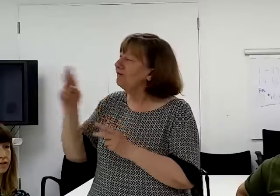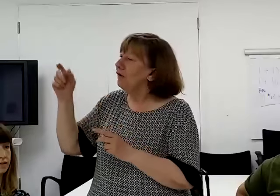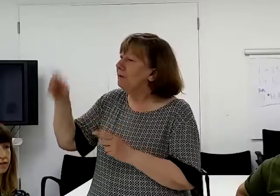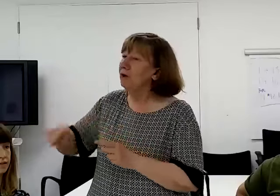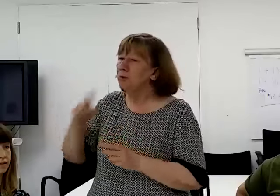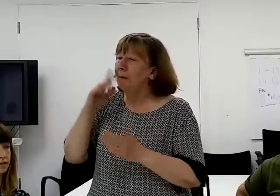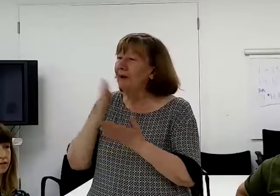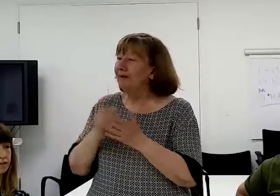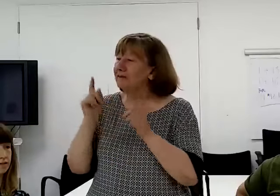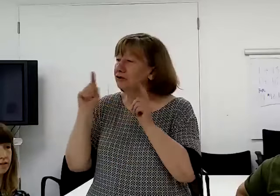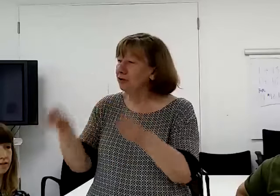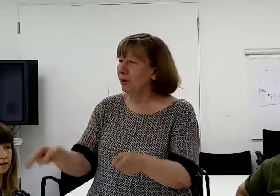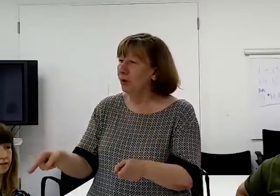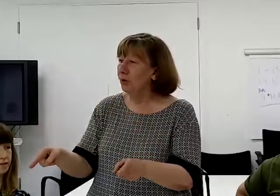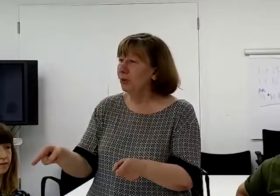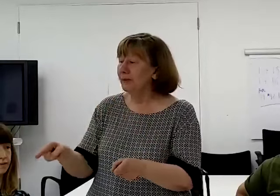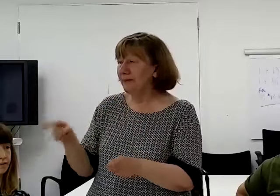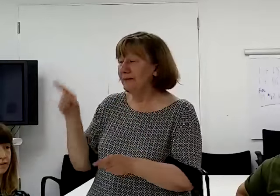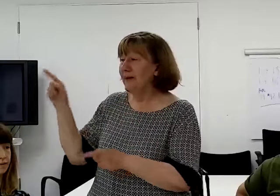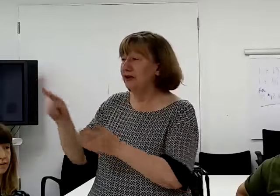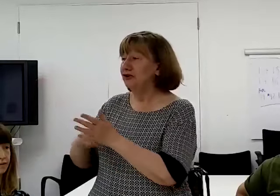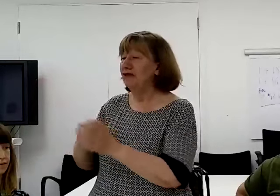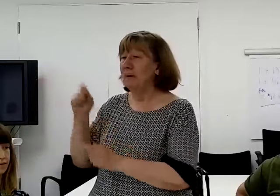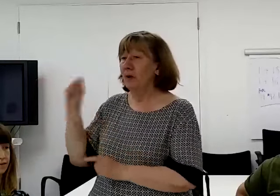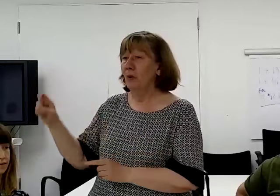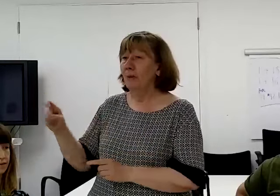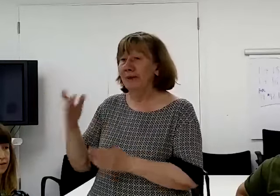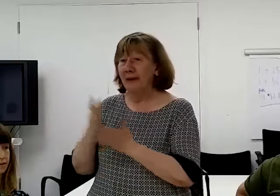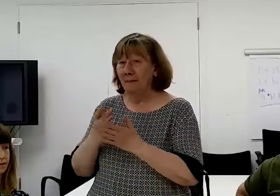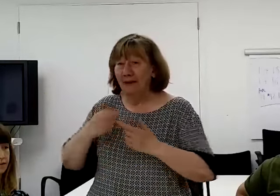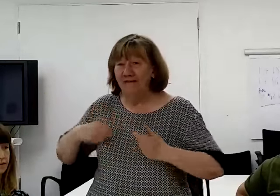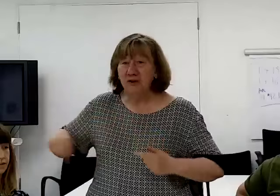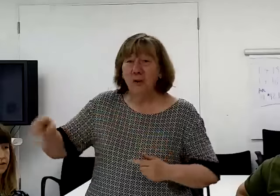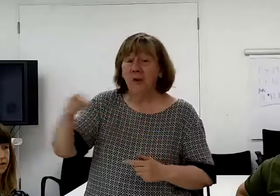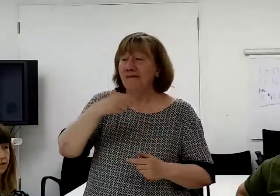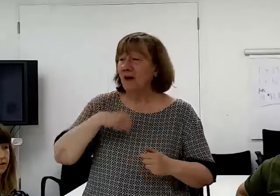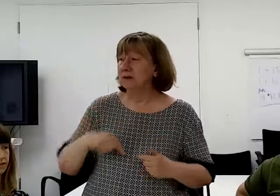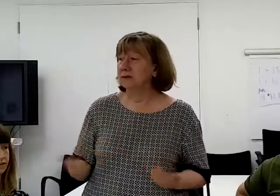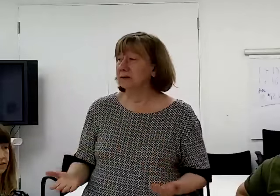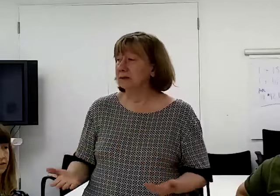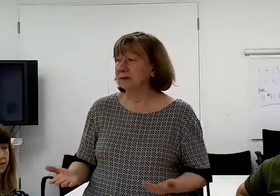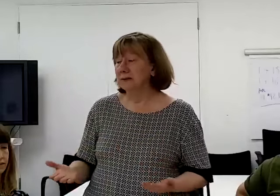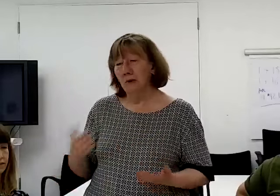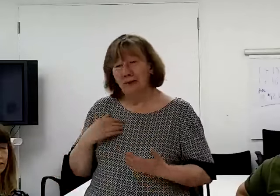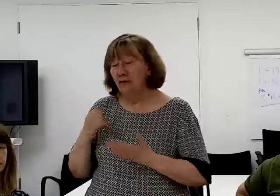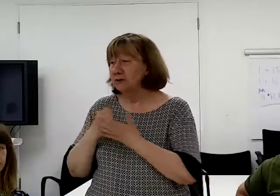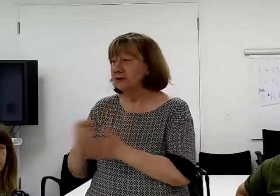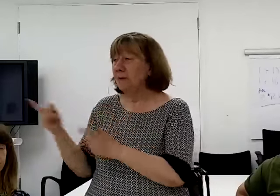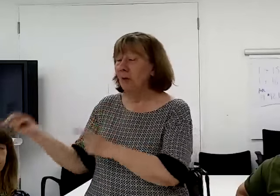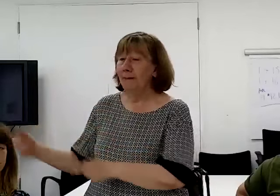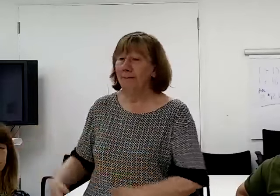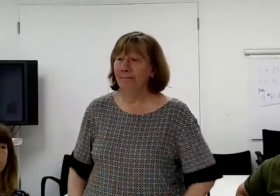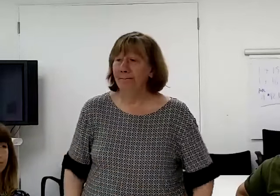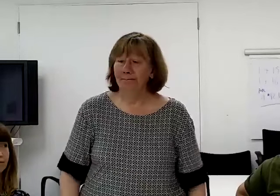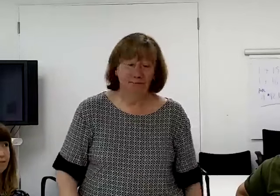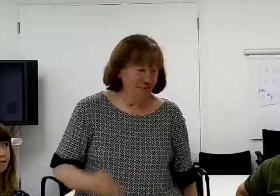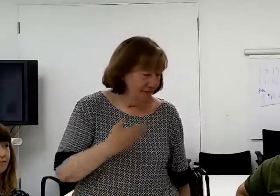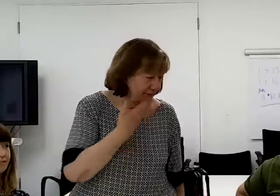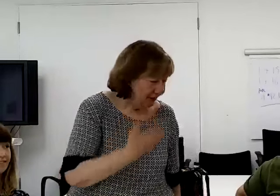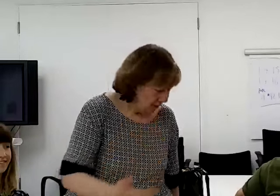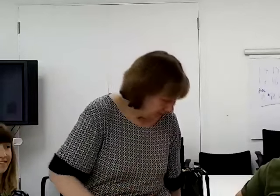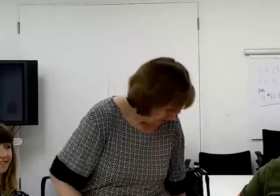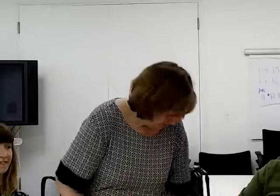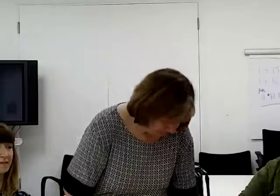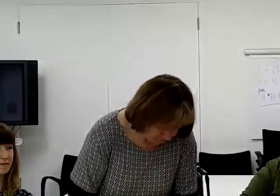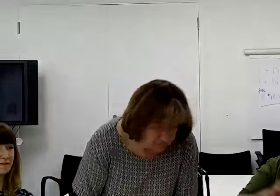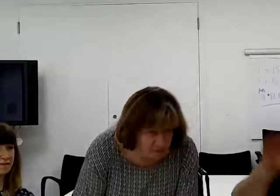When you're looking for leadership, what do you look for? You need someone that believes in you, and that is Jeremy Corbyn. He believes in us. We have to